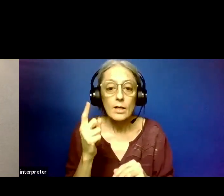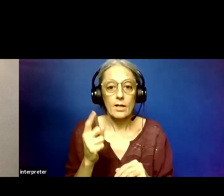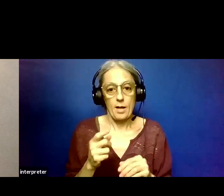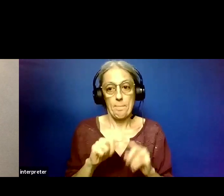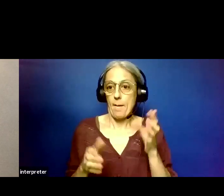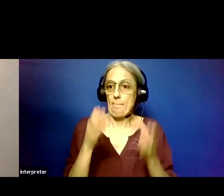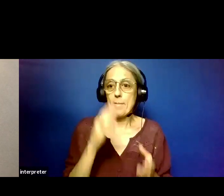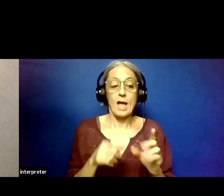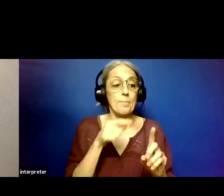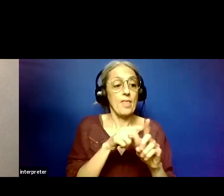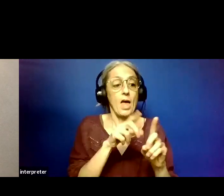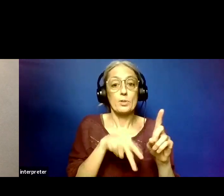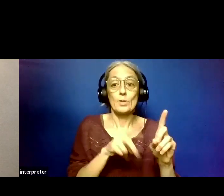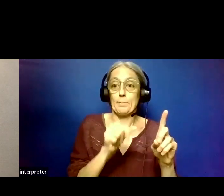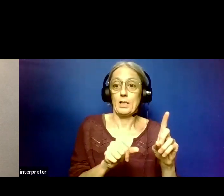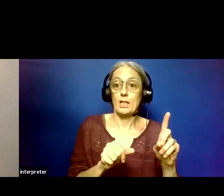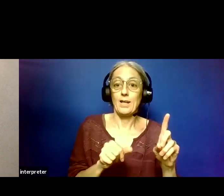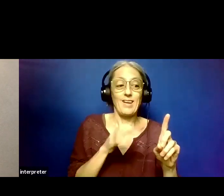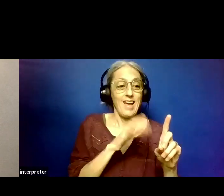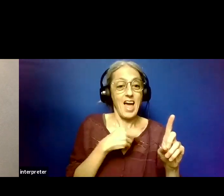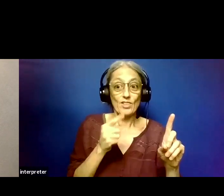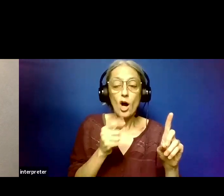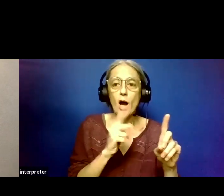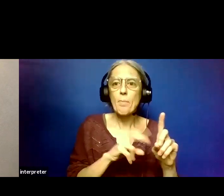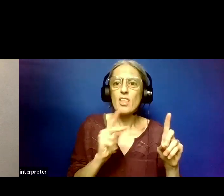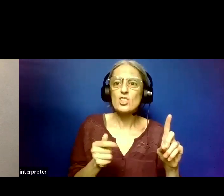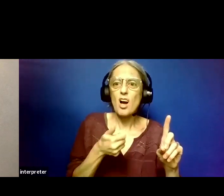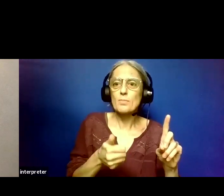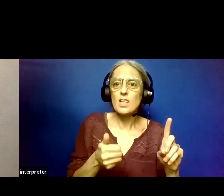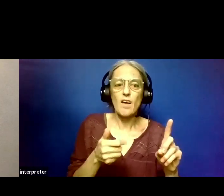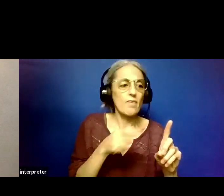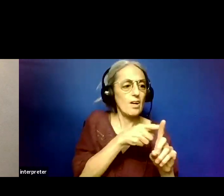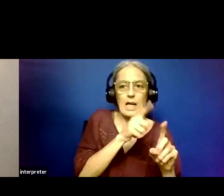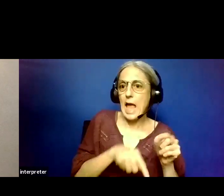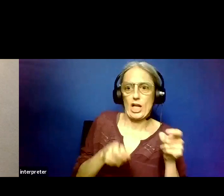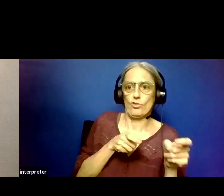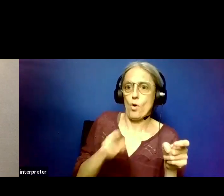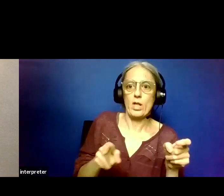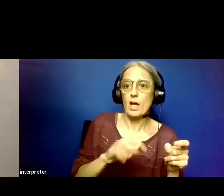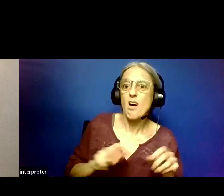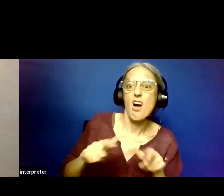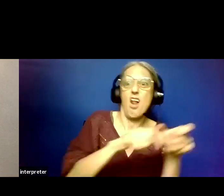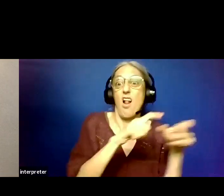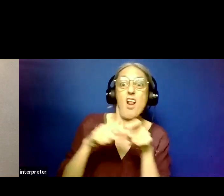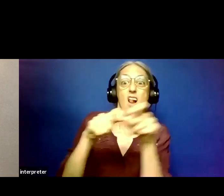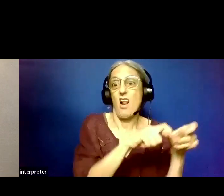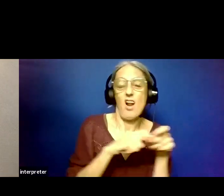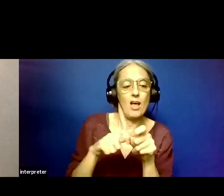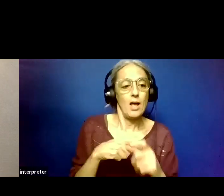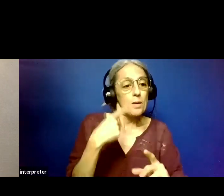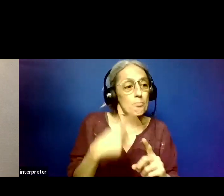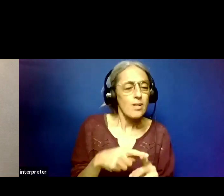person with the disability, if he's out of control, and the handler does not take effective action to get the dog under